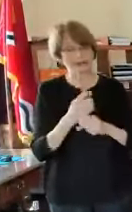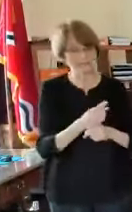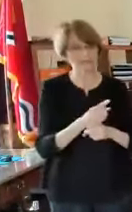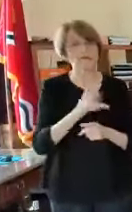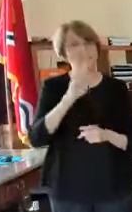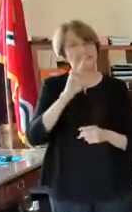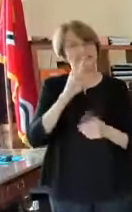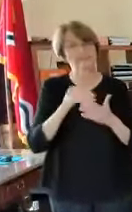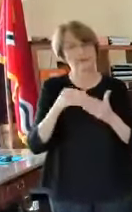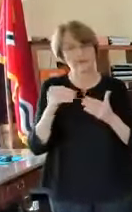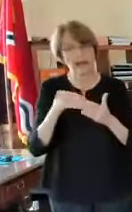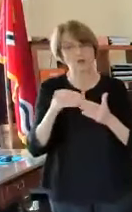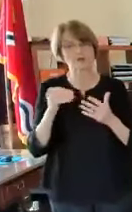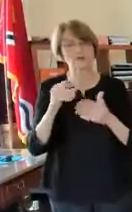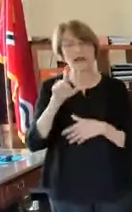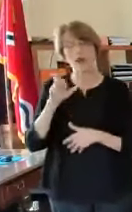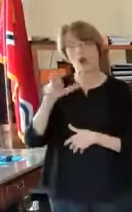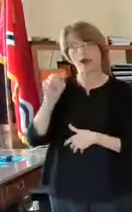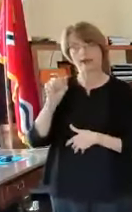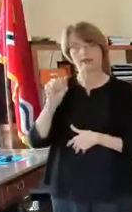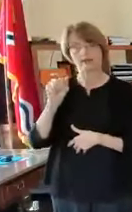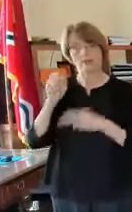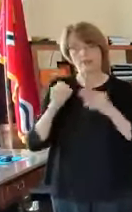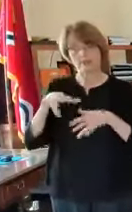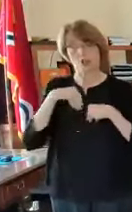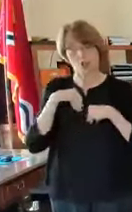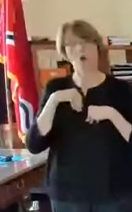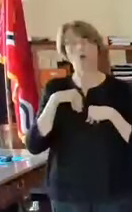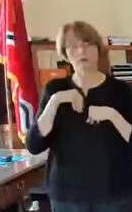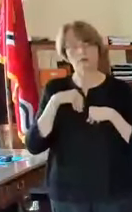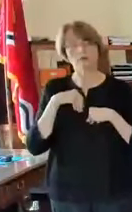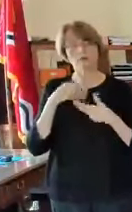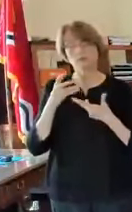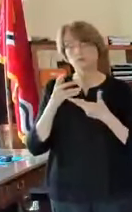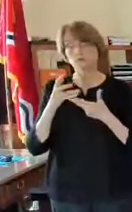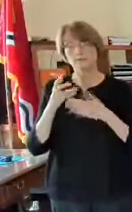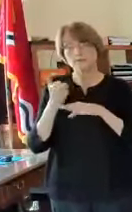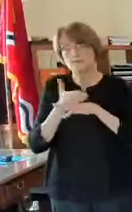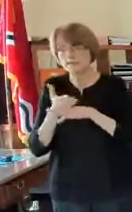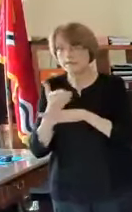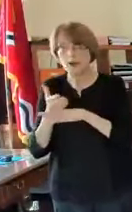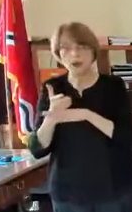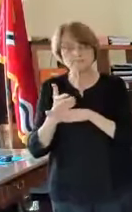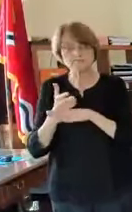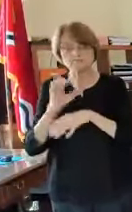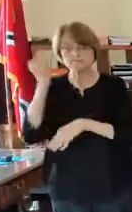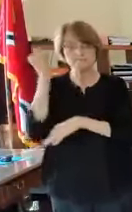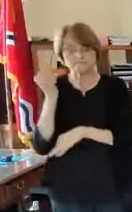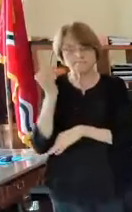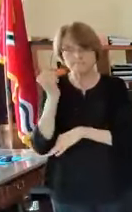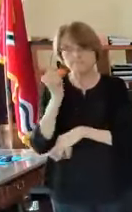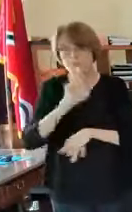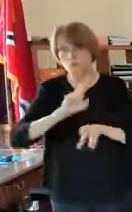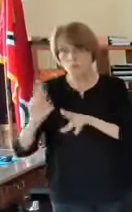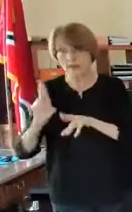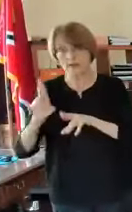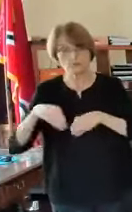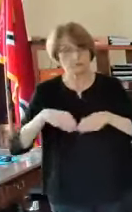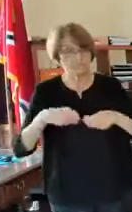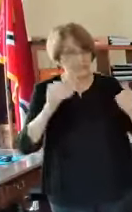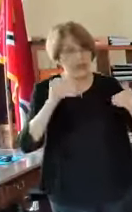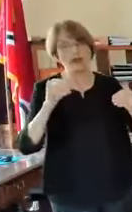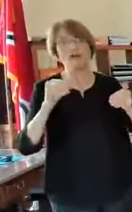year stabilizing LRA-owned buildings that have an opportunity to then be redone. We've